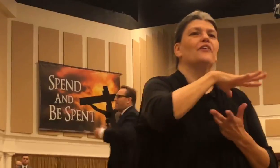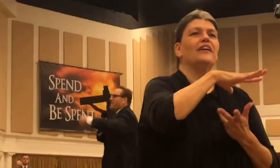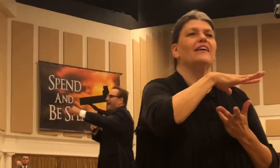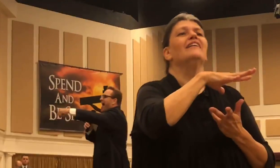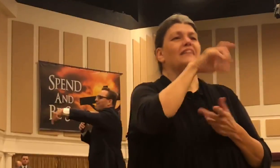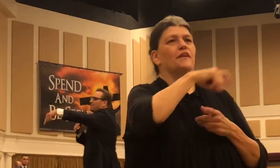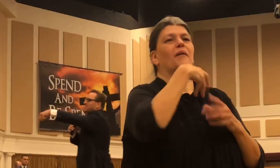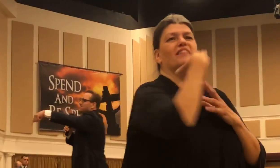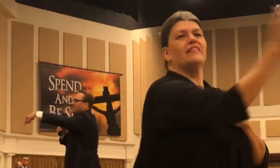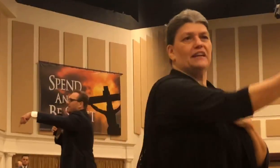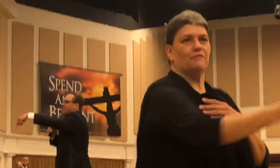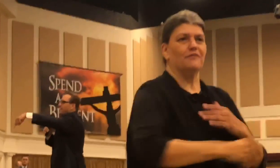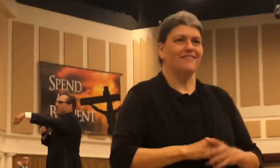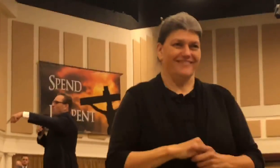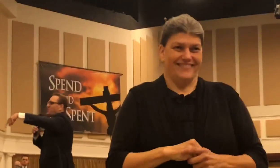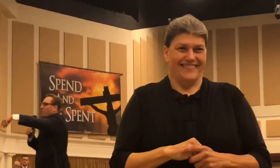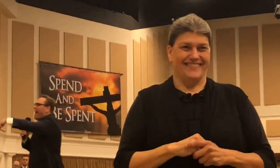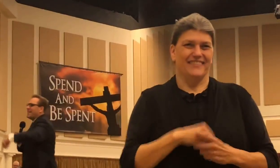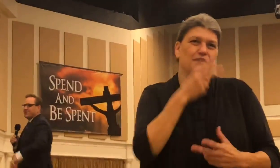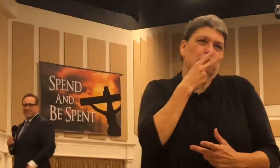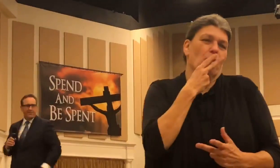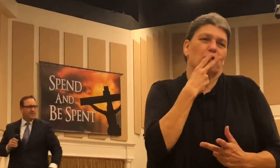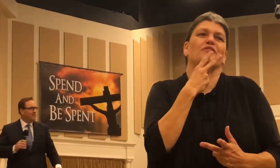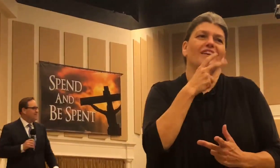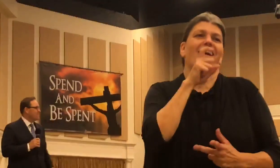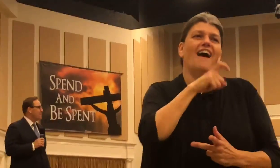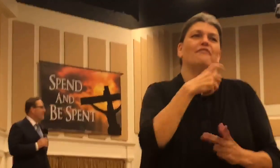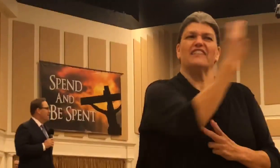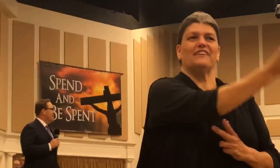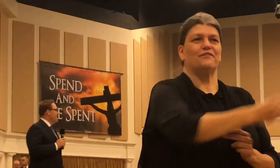But something happens with the righteous.